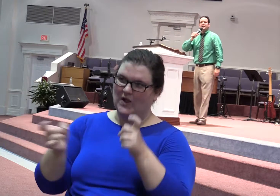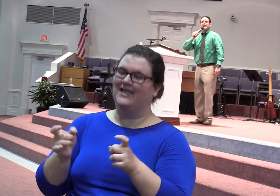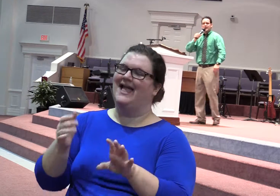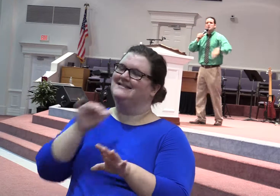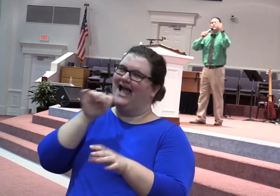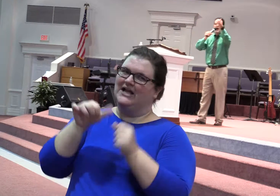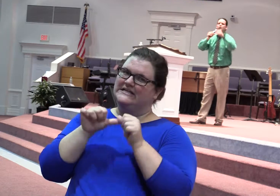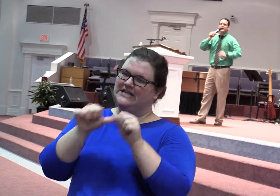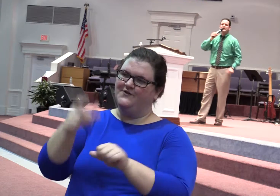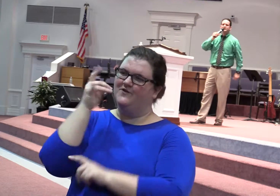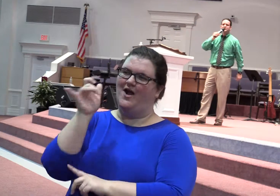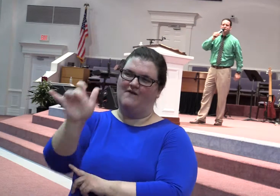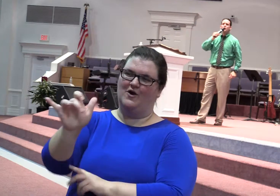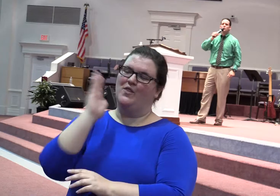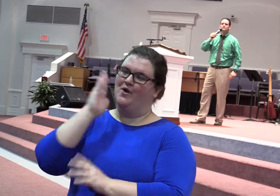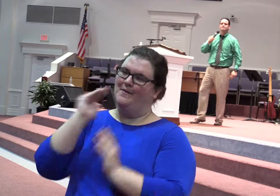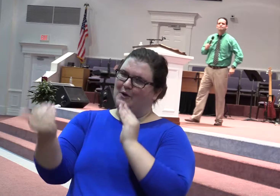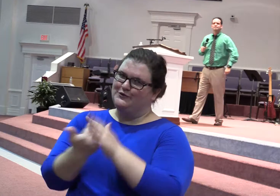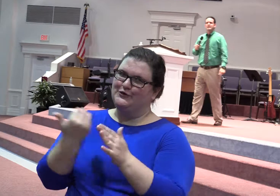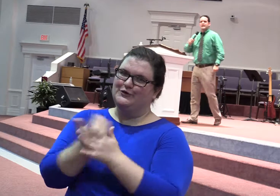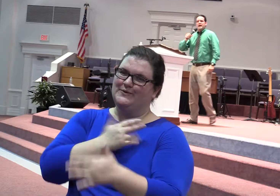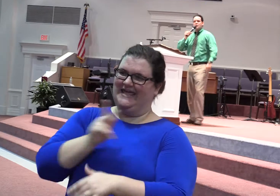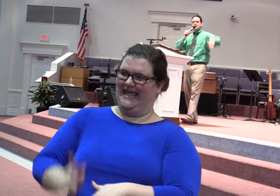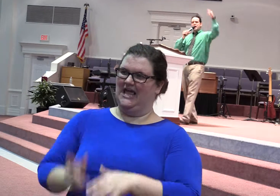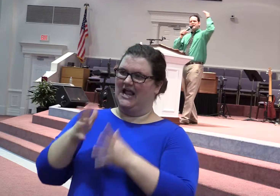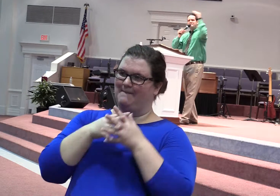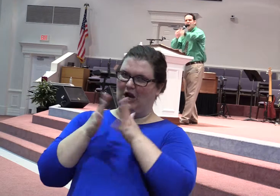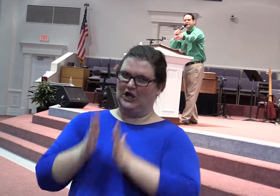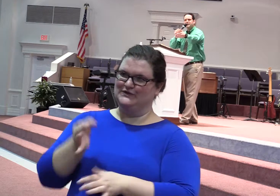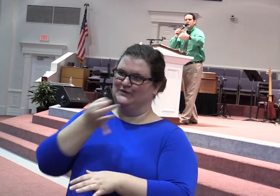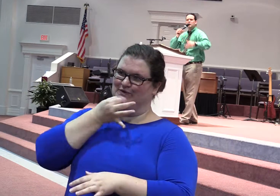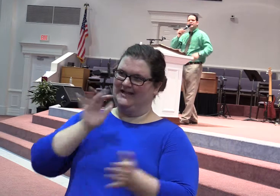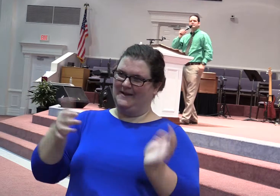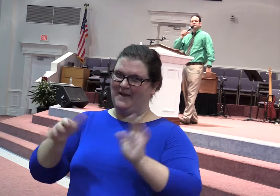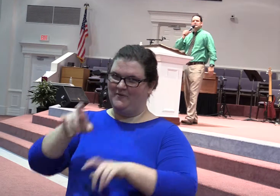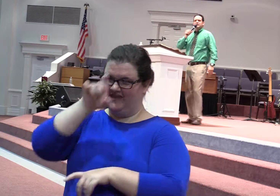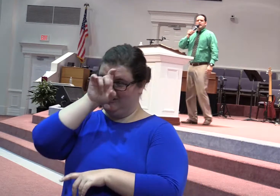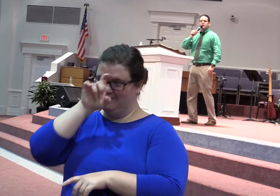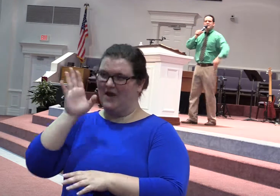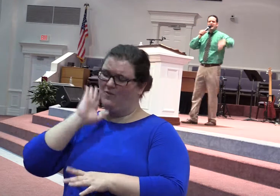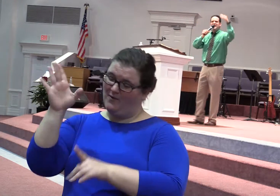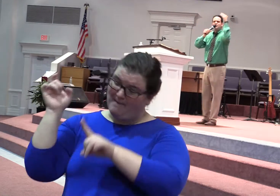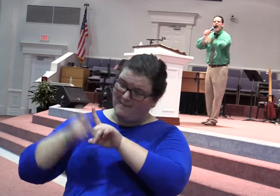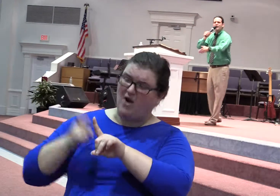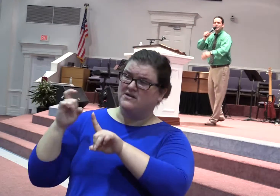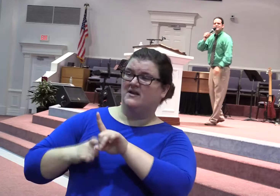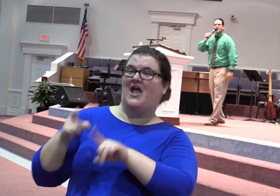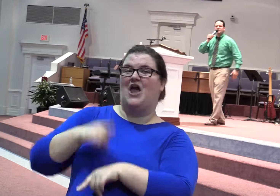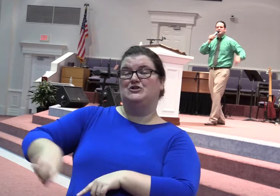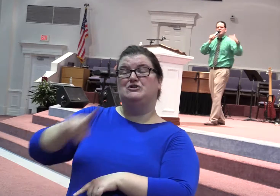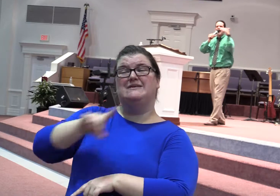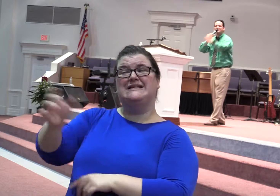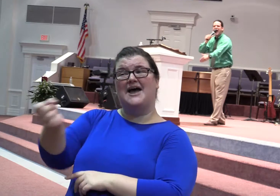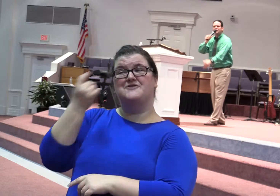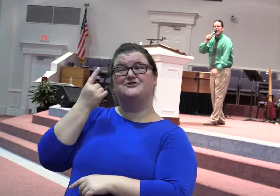be a new Pharaoh in Egypt soon. Come on. And we're going to be persecuted. And you better be grounded, because